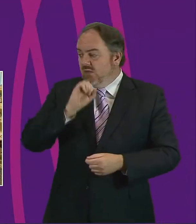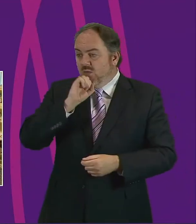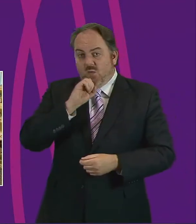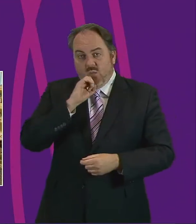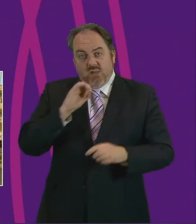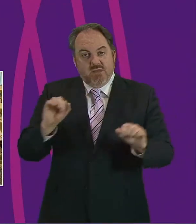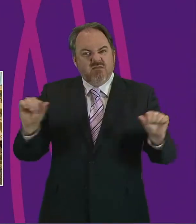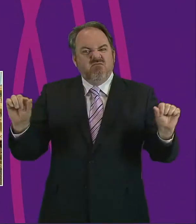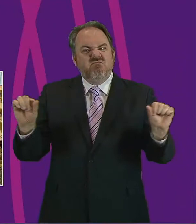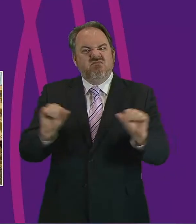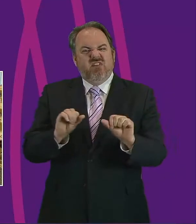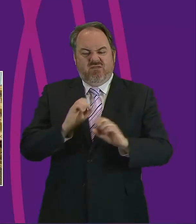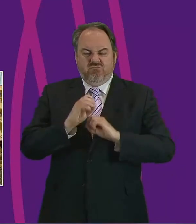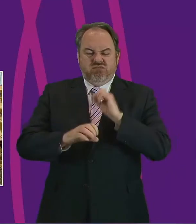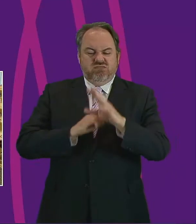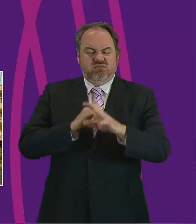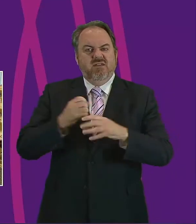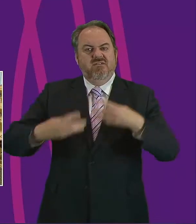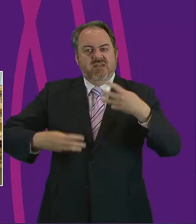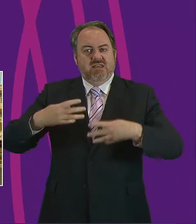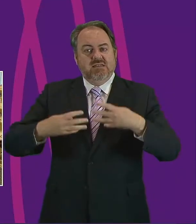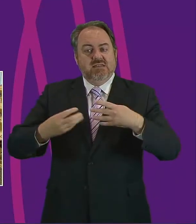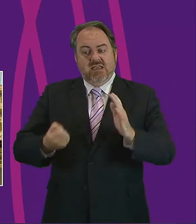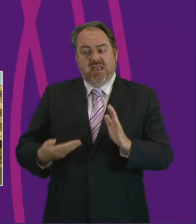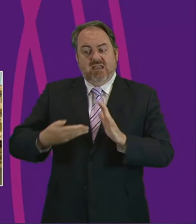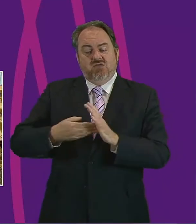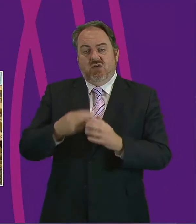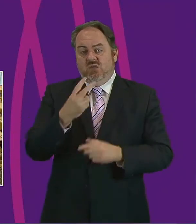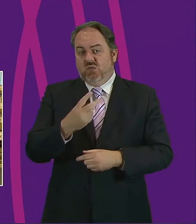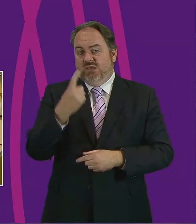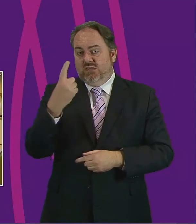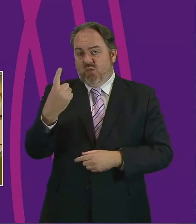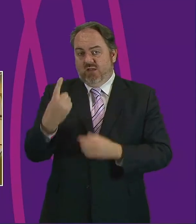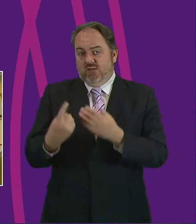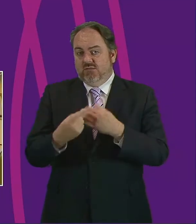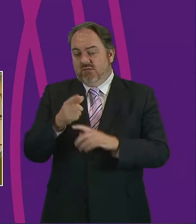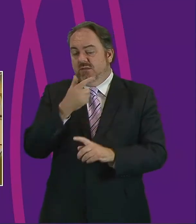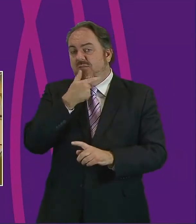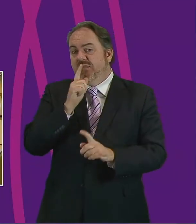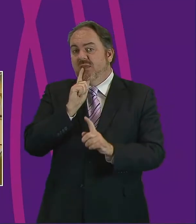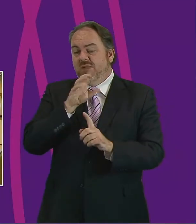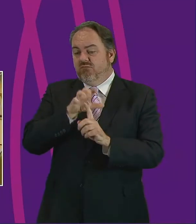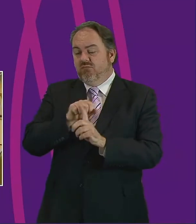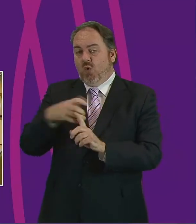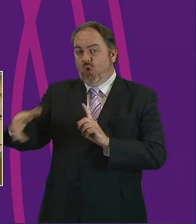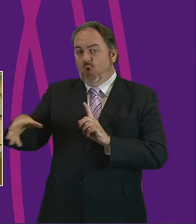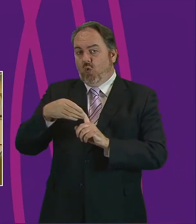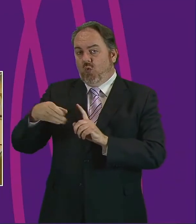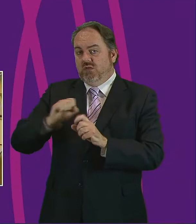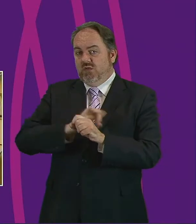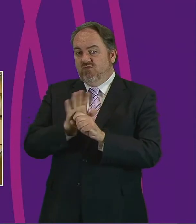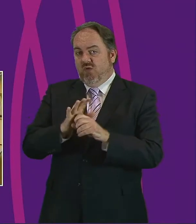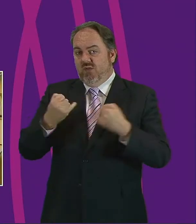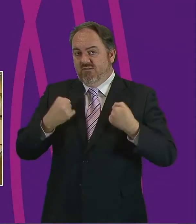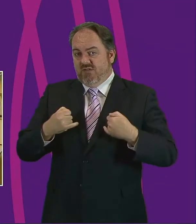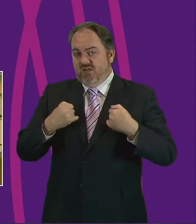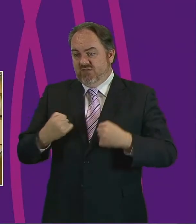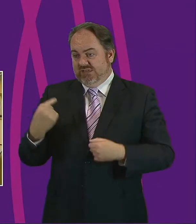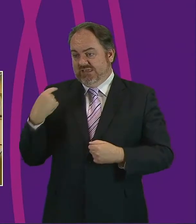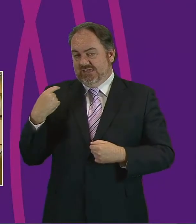statistical update. Since yesterday, an additional 21 cases of COVID-19 have been confirmed, which takes the total number now